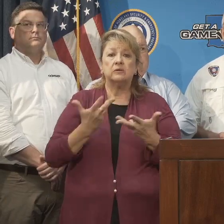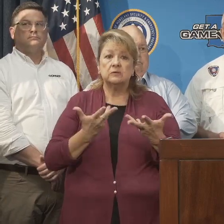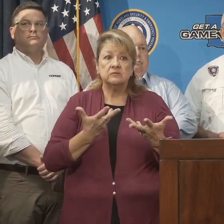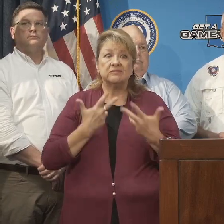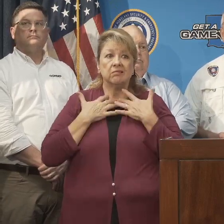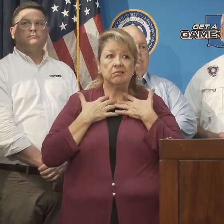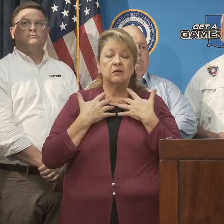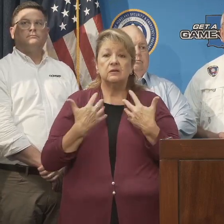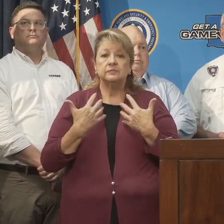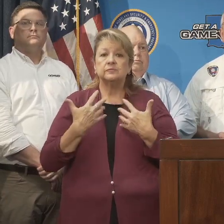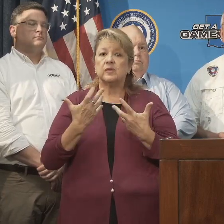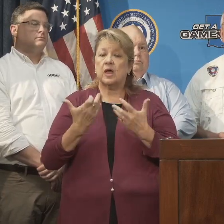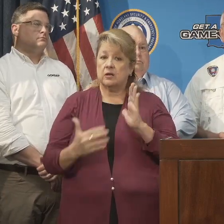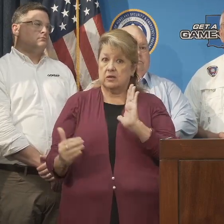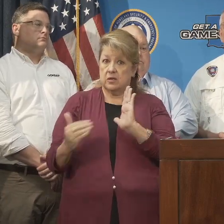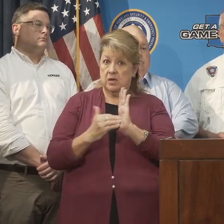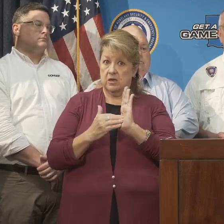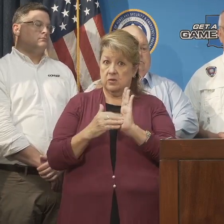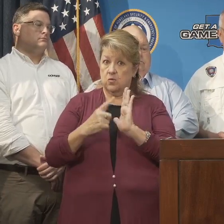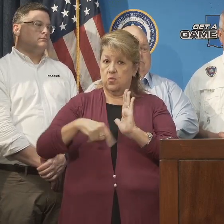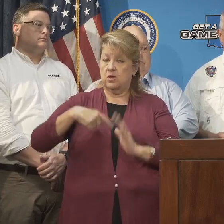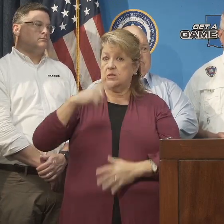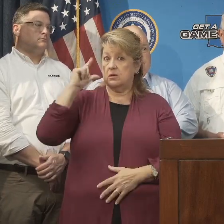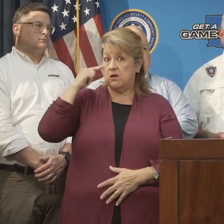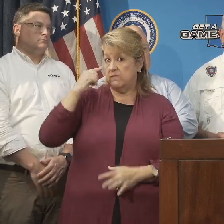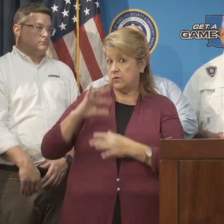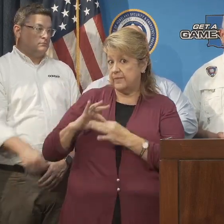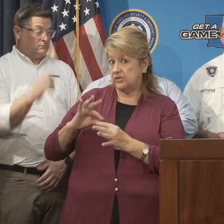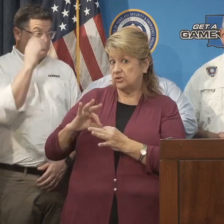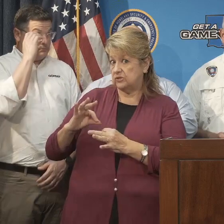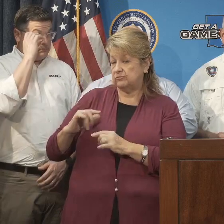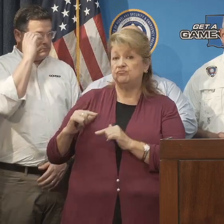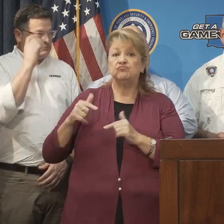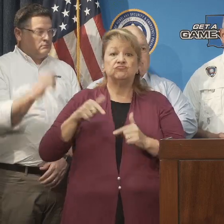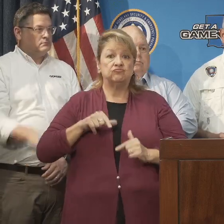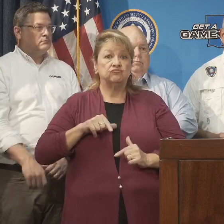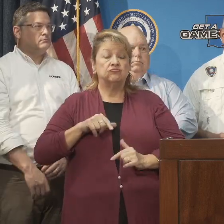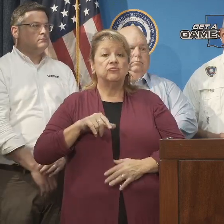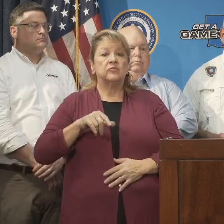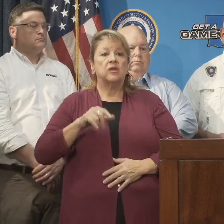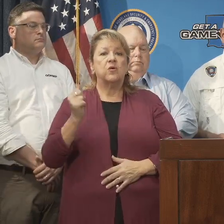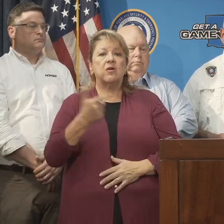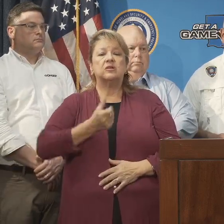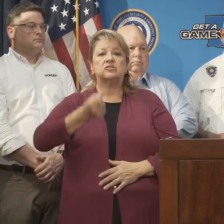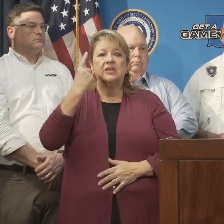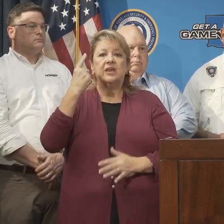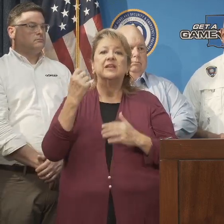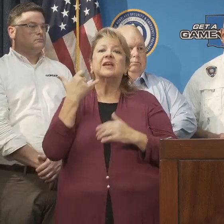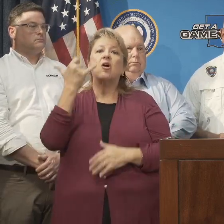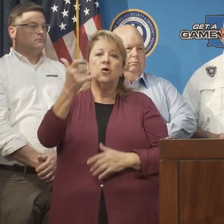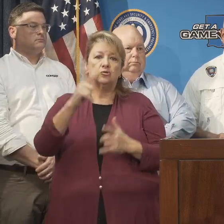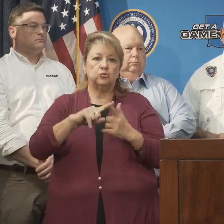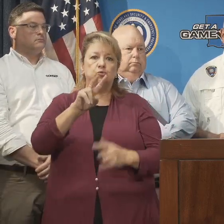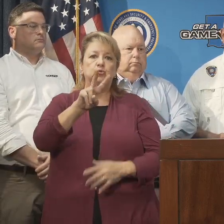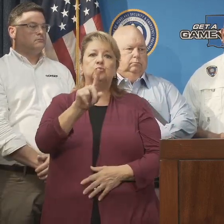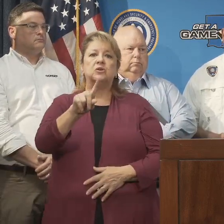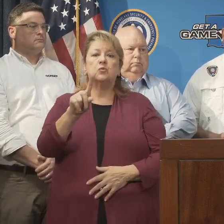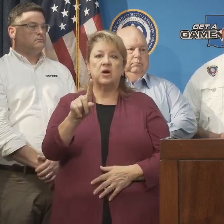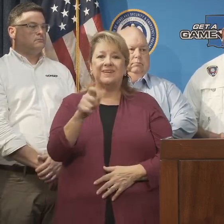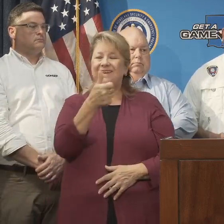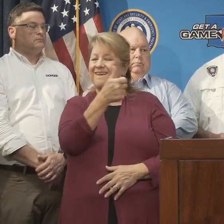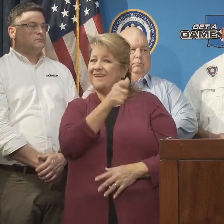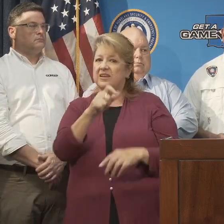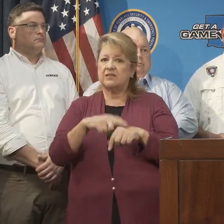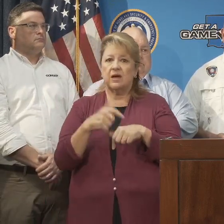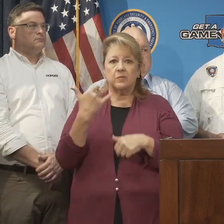sense, I would like to reiterate what the governor said earlier about all of us understanding that we can call 211 at any